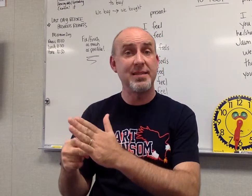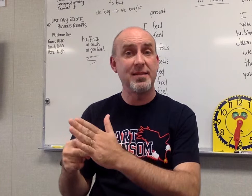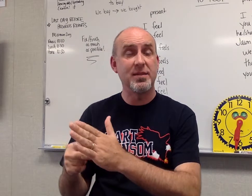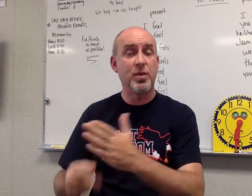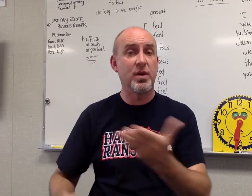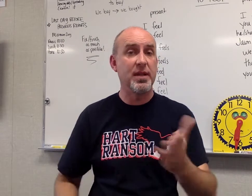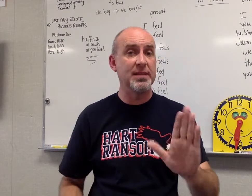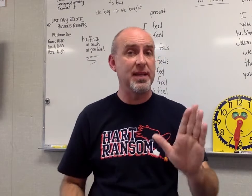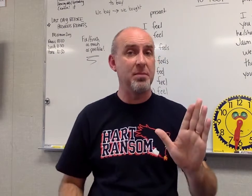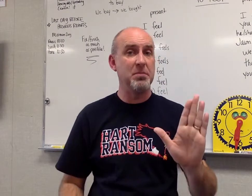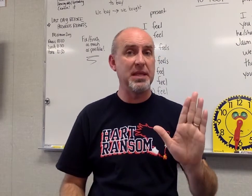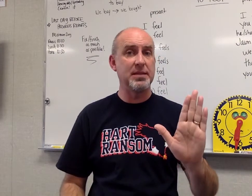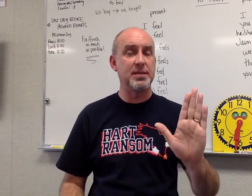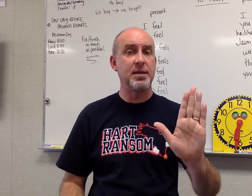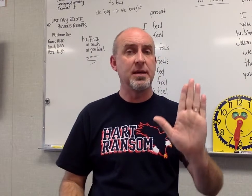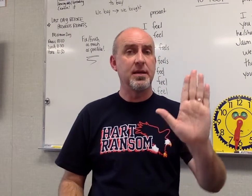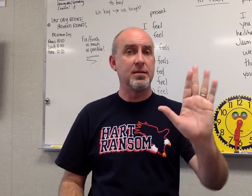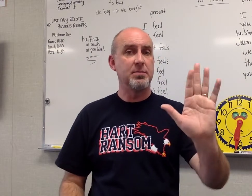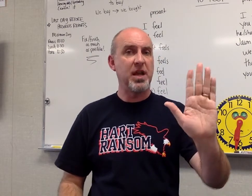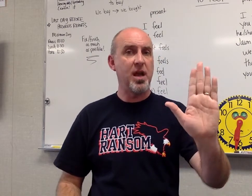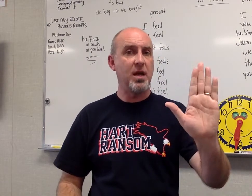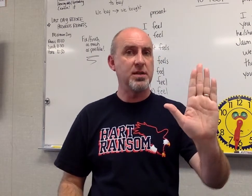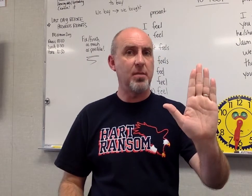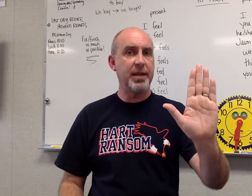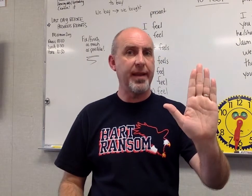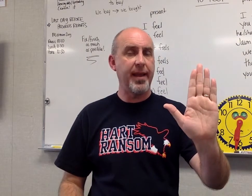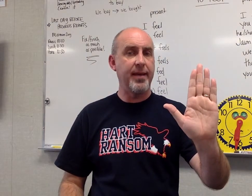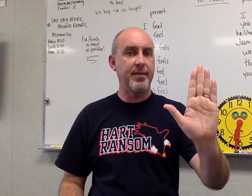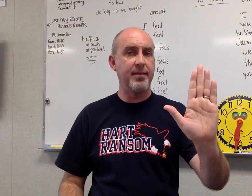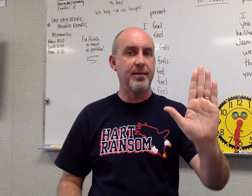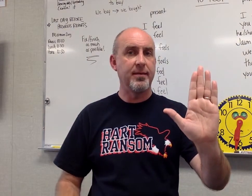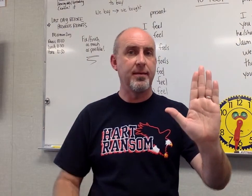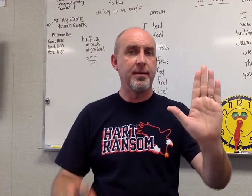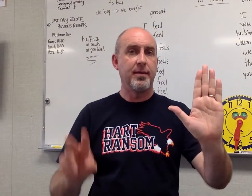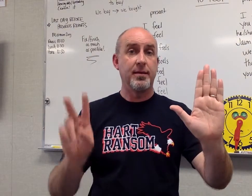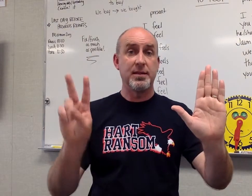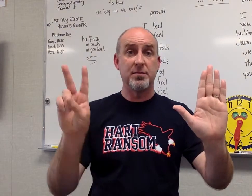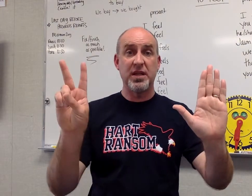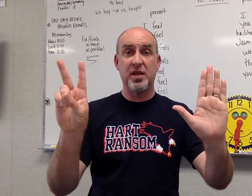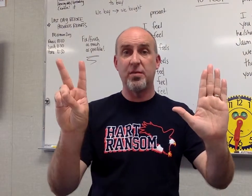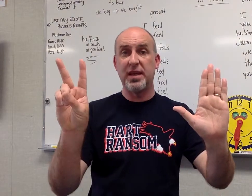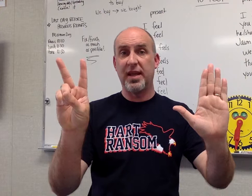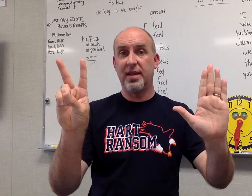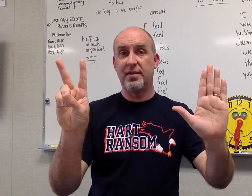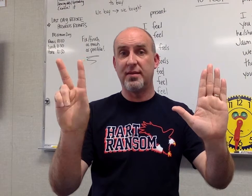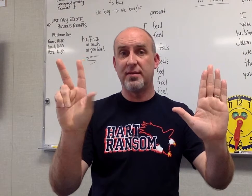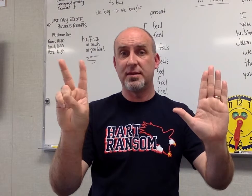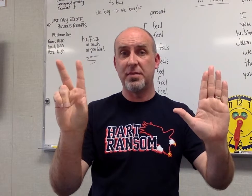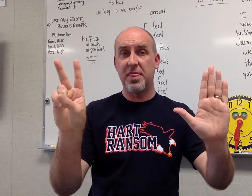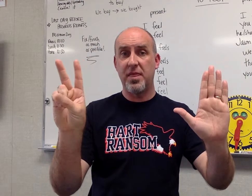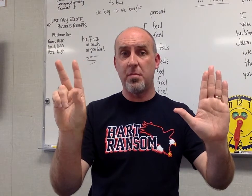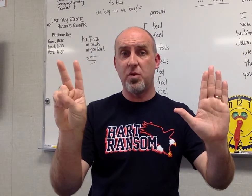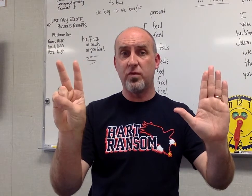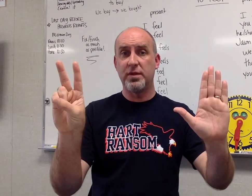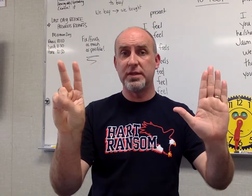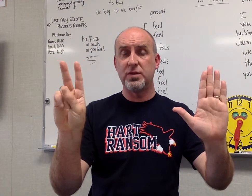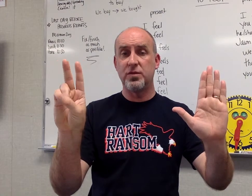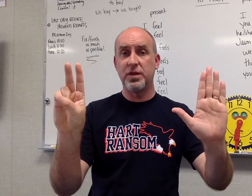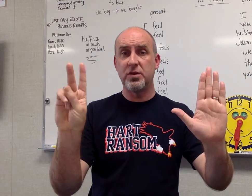means, let's work on that sign, means. This is my non-dominant hand. This is my dominant hand. So my thumb over these two